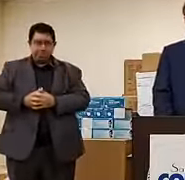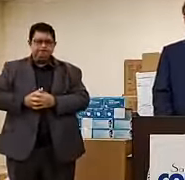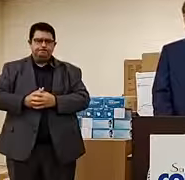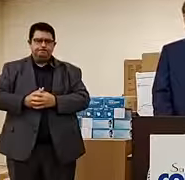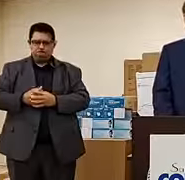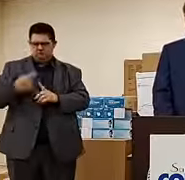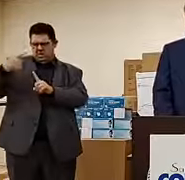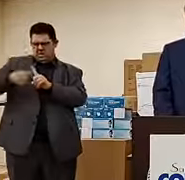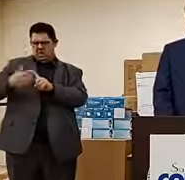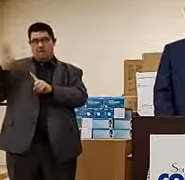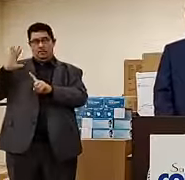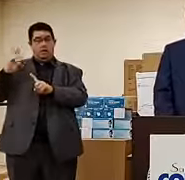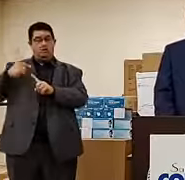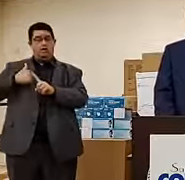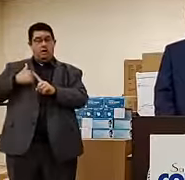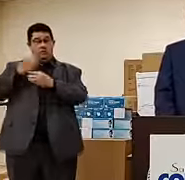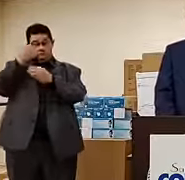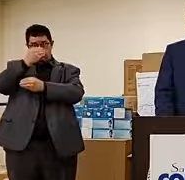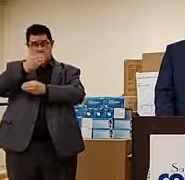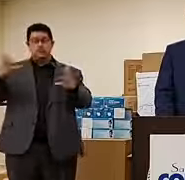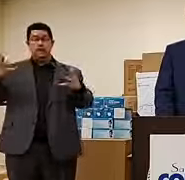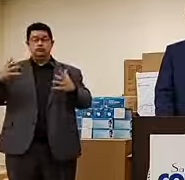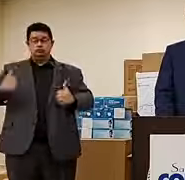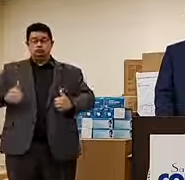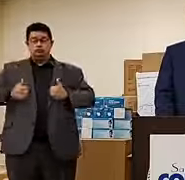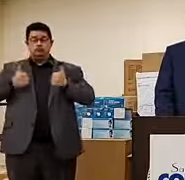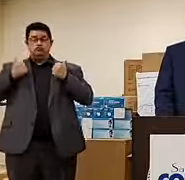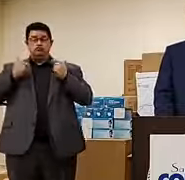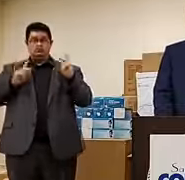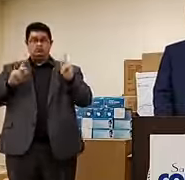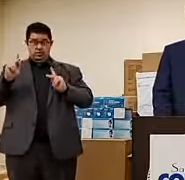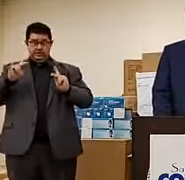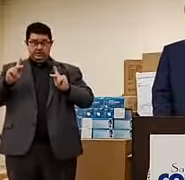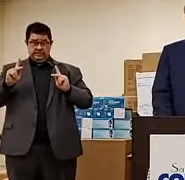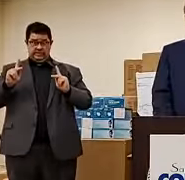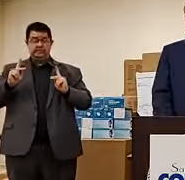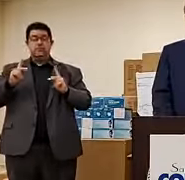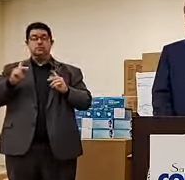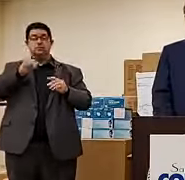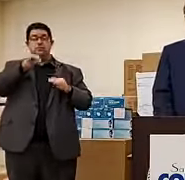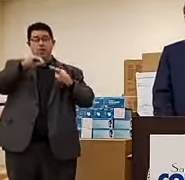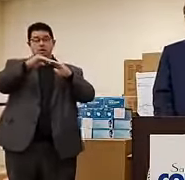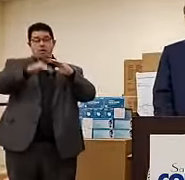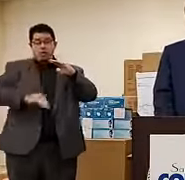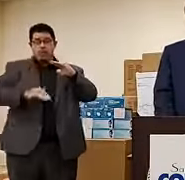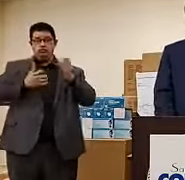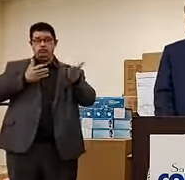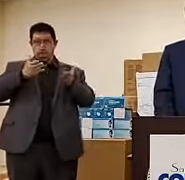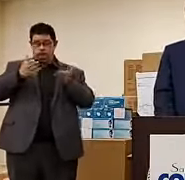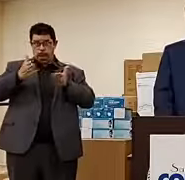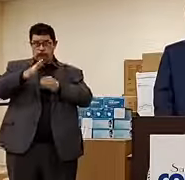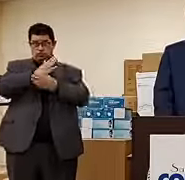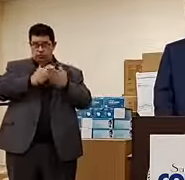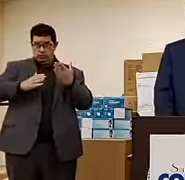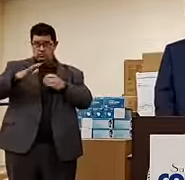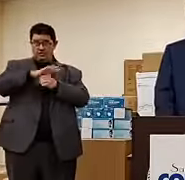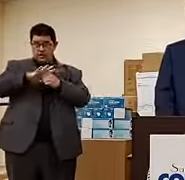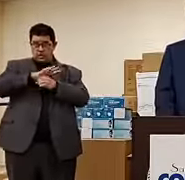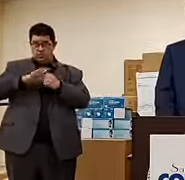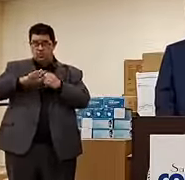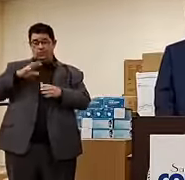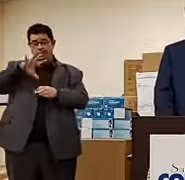Last month, I announced that residents in underserved parts of the county would be participating in a